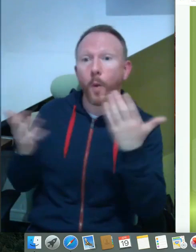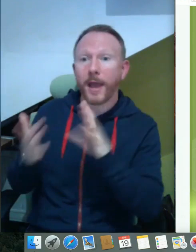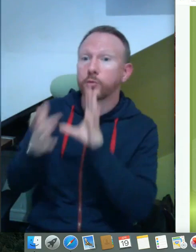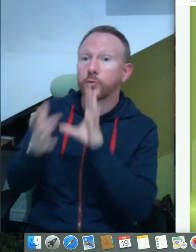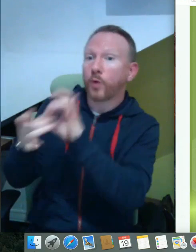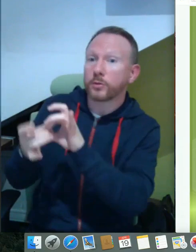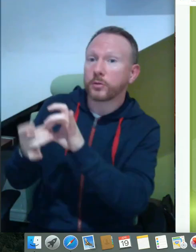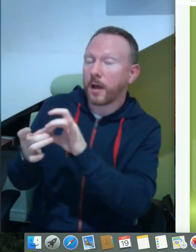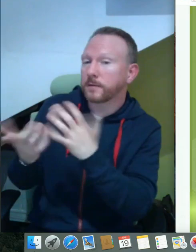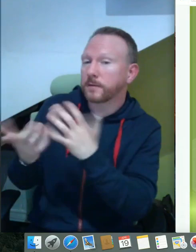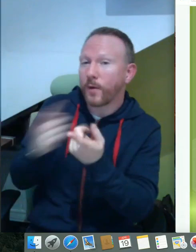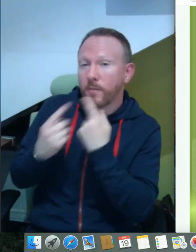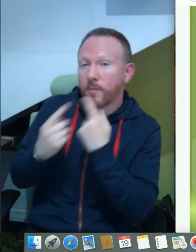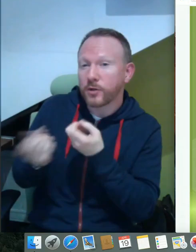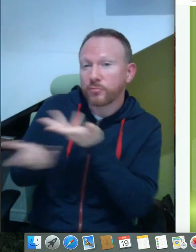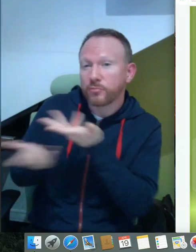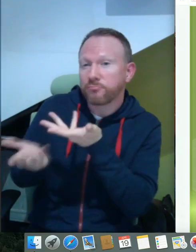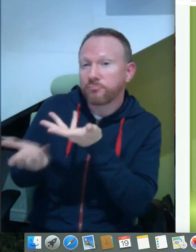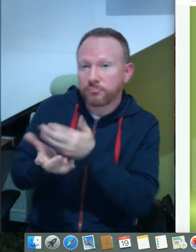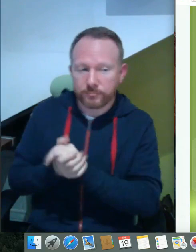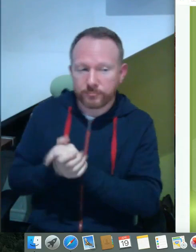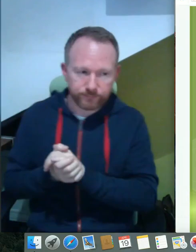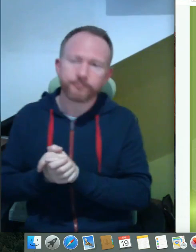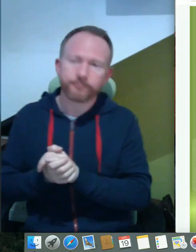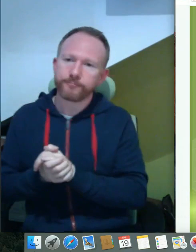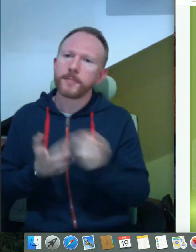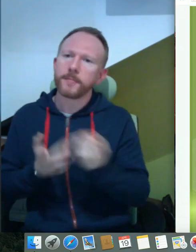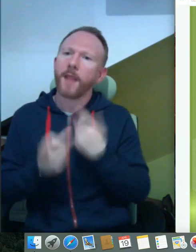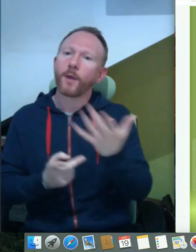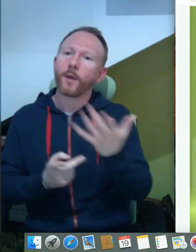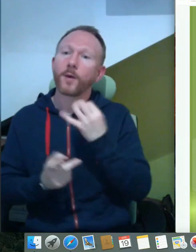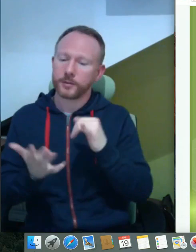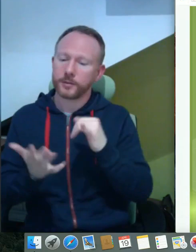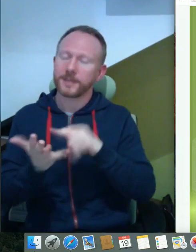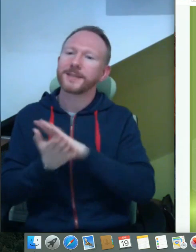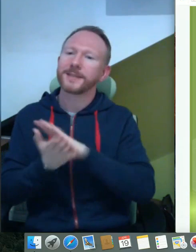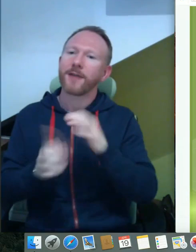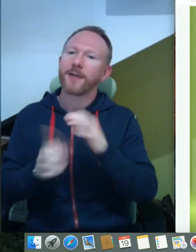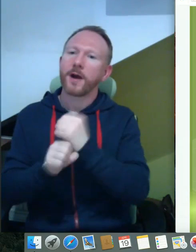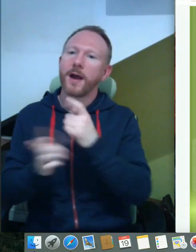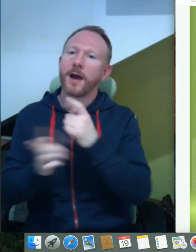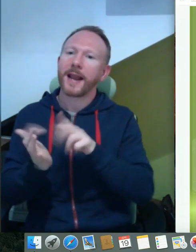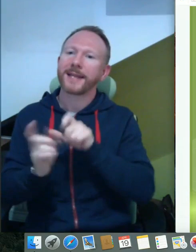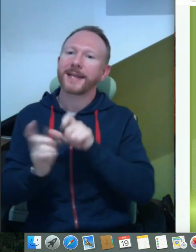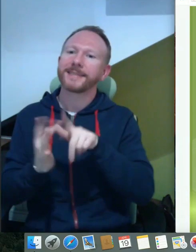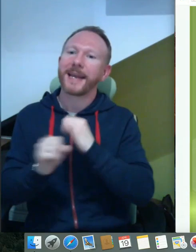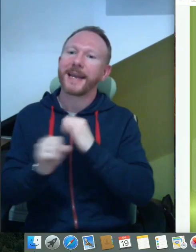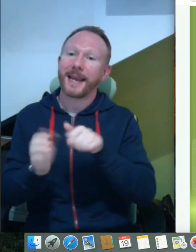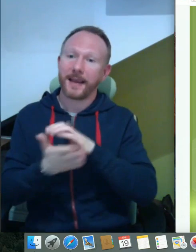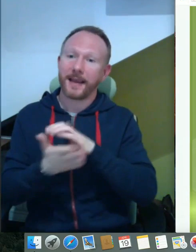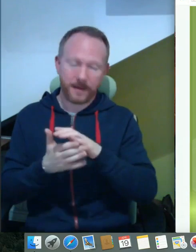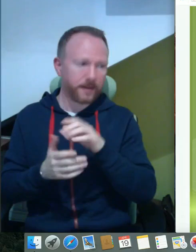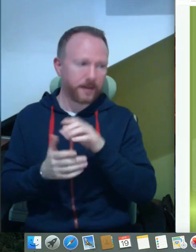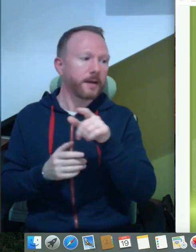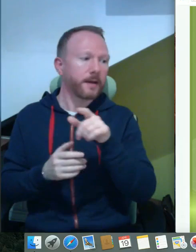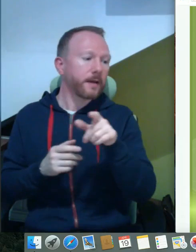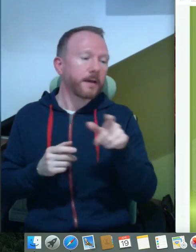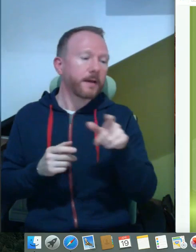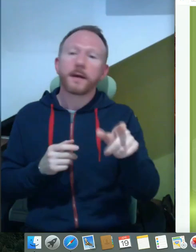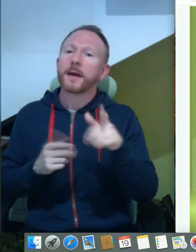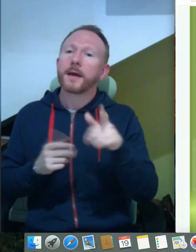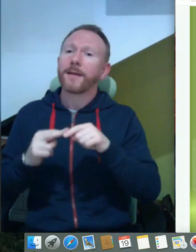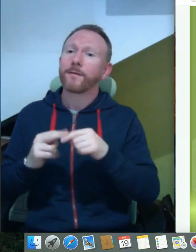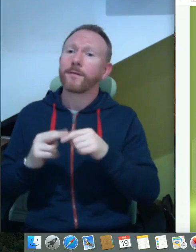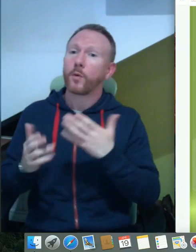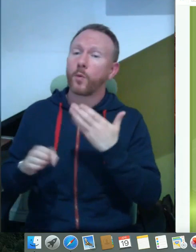Glendenning, she asks, if you're working for the barrister solicitor, how much info can you give